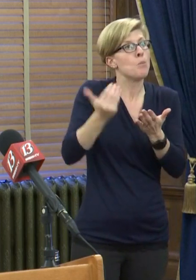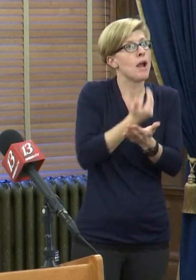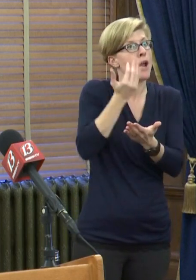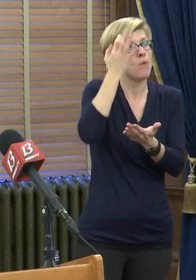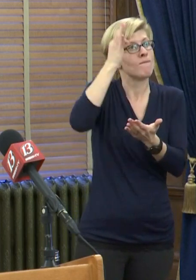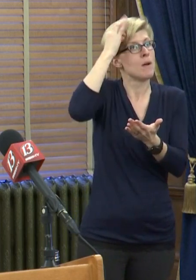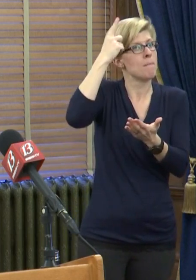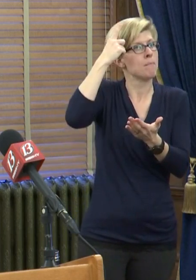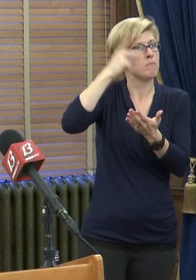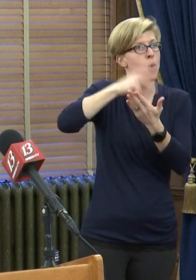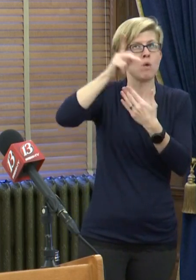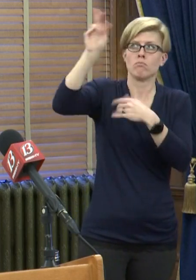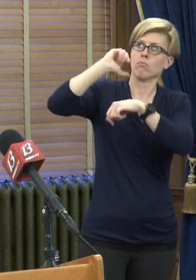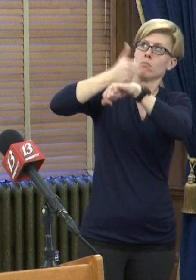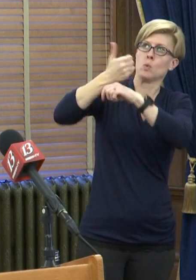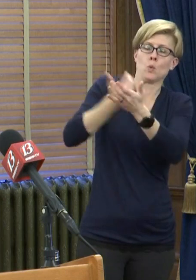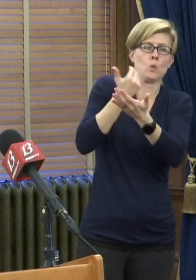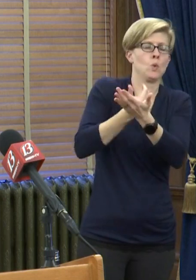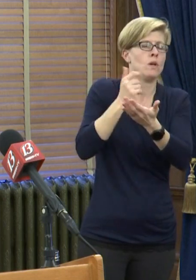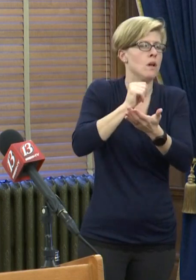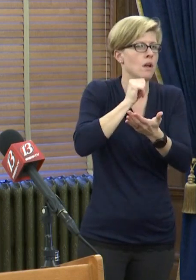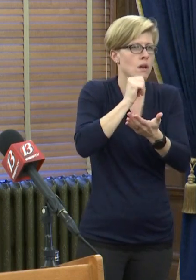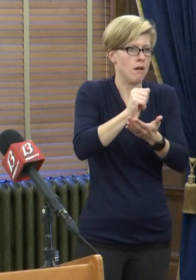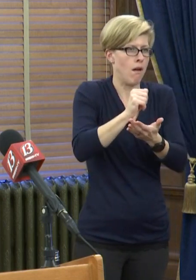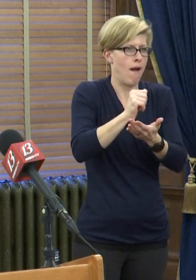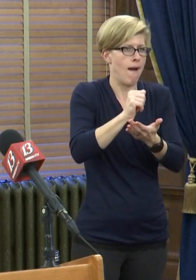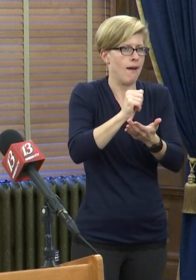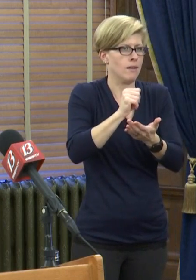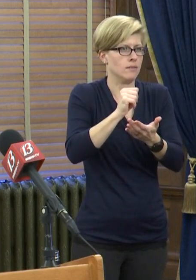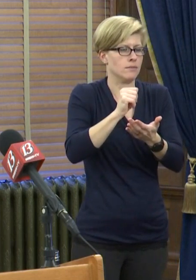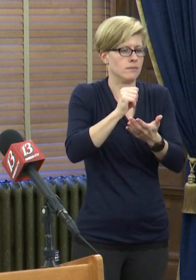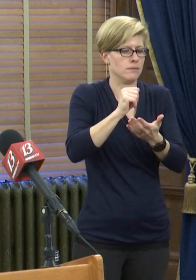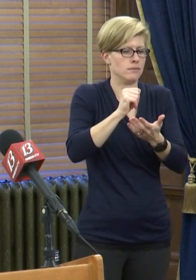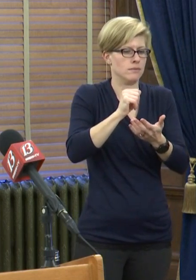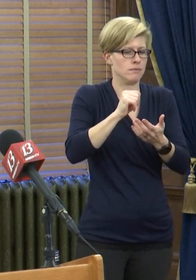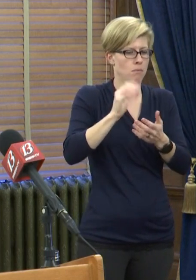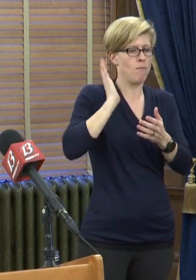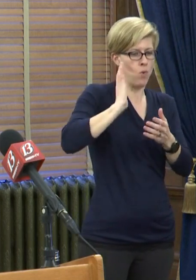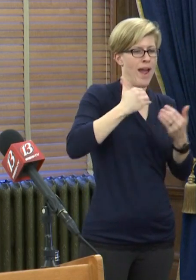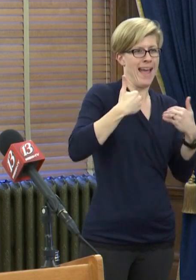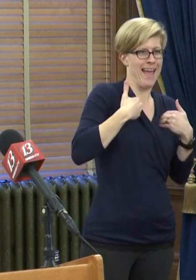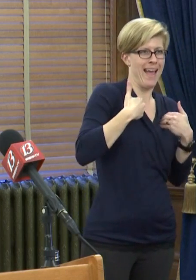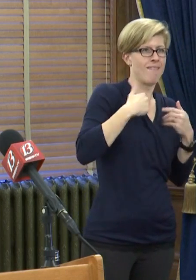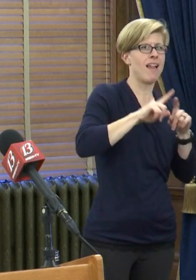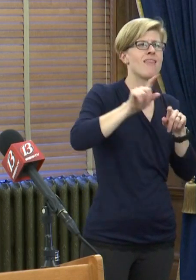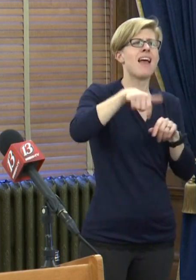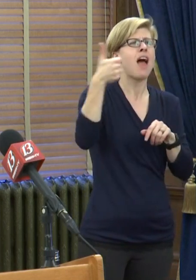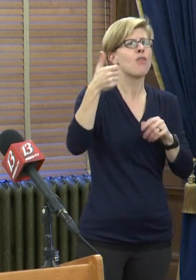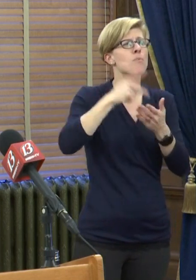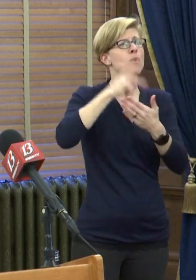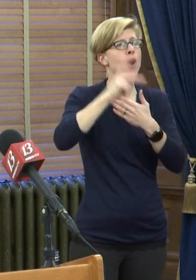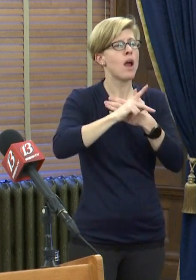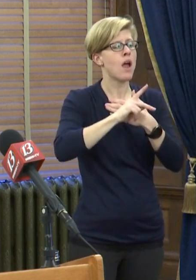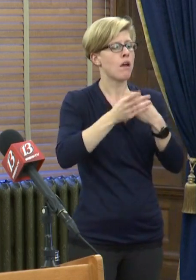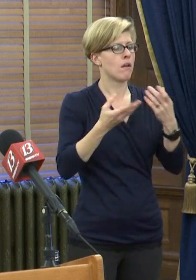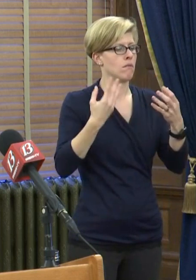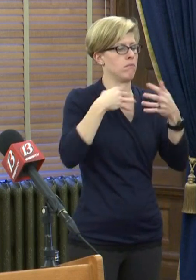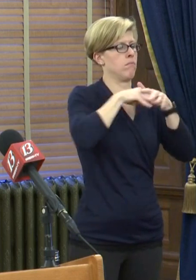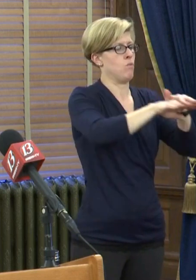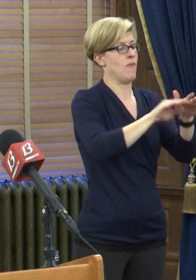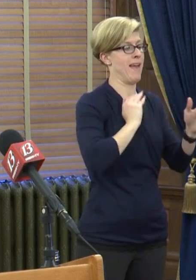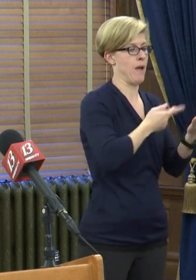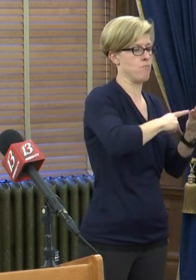federal program. It's not something that was on, you know, to be put on top of our regular unemployment program like the other benefit programs